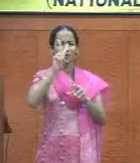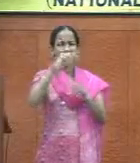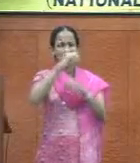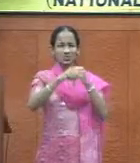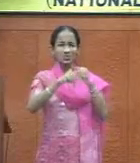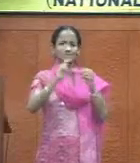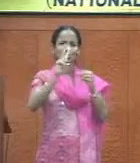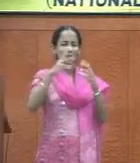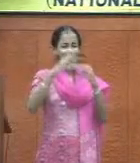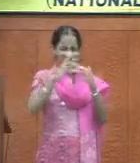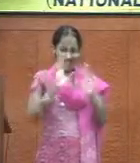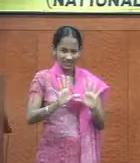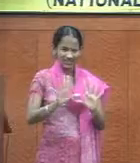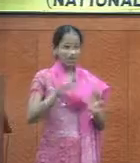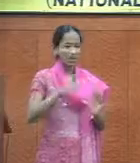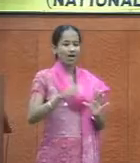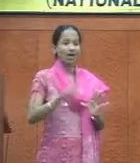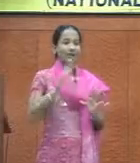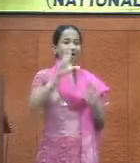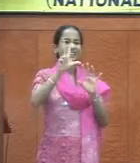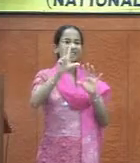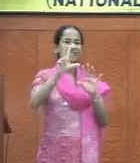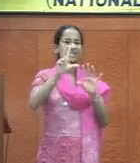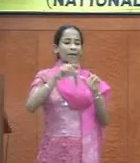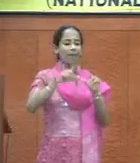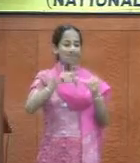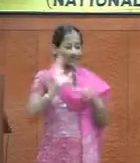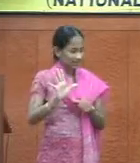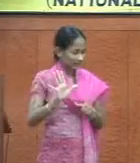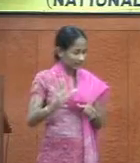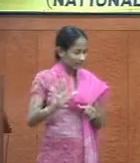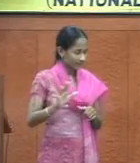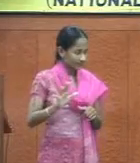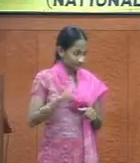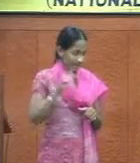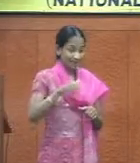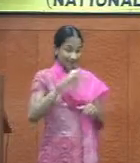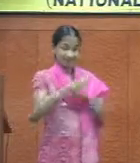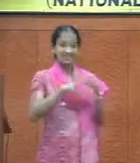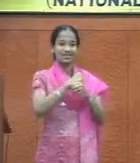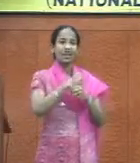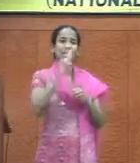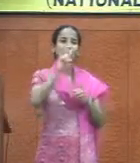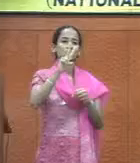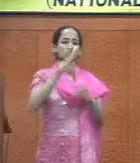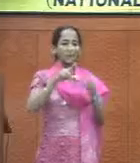last 1 year, CEC, I know, has had 3 meetings a year. This year we have had only 2 until now.